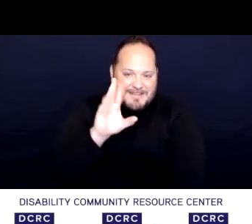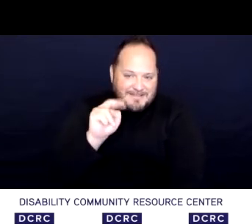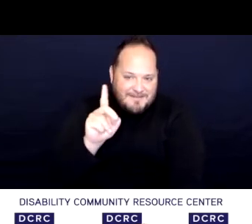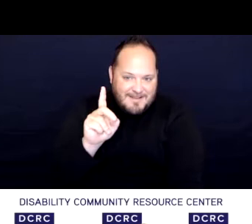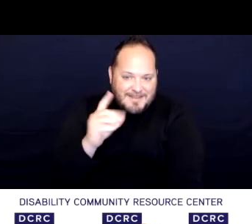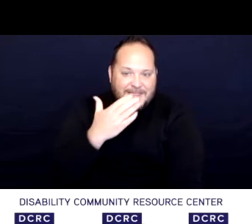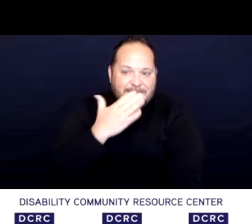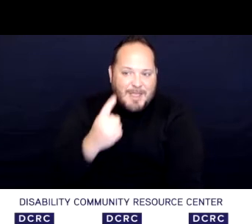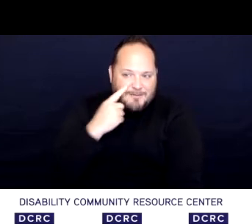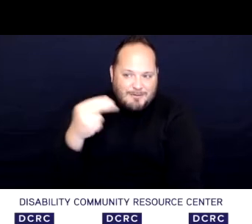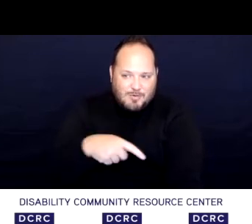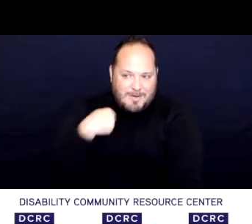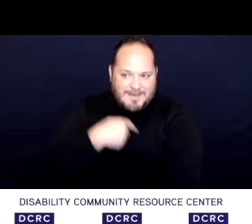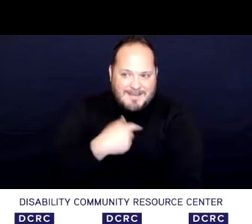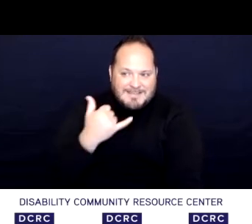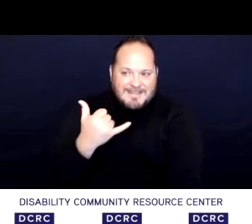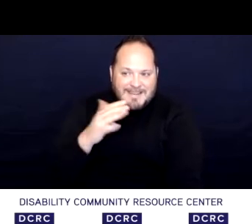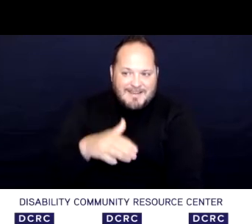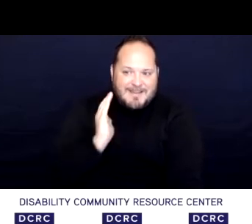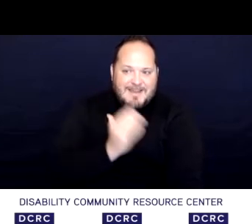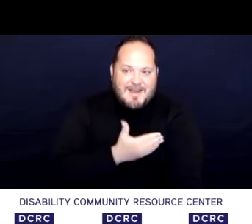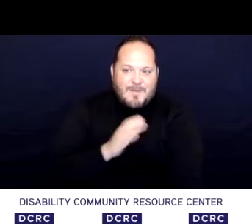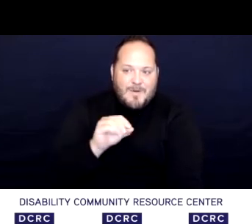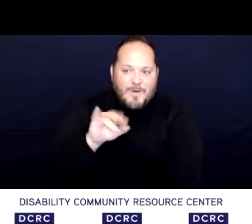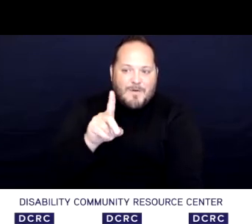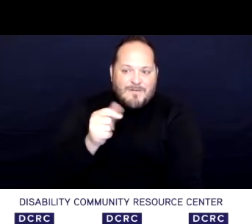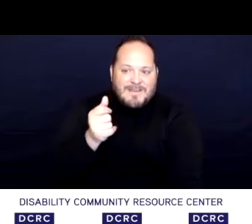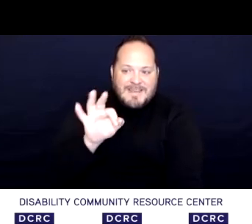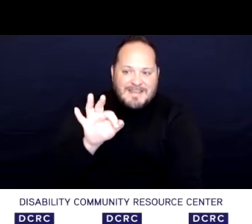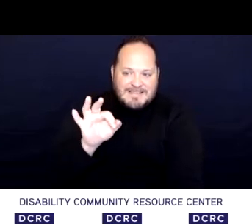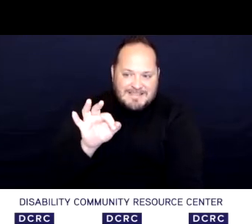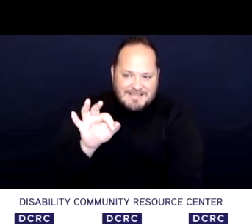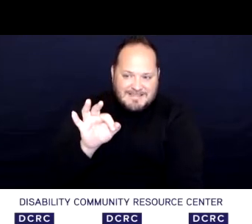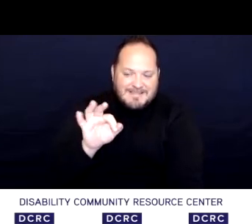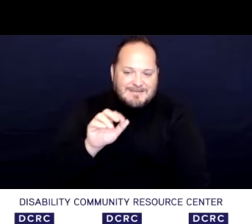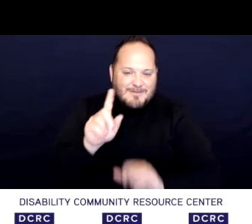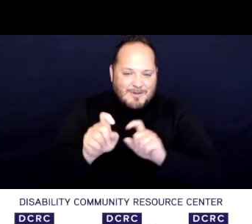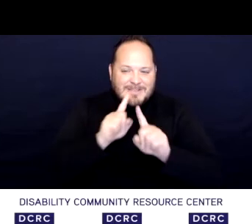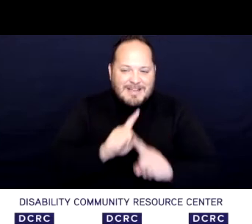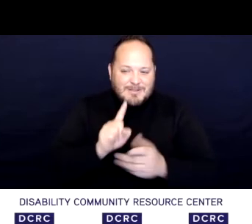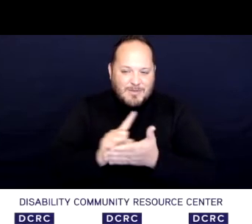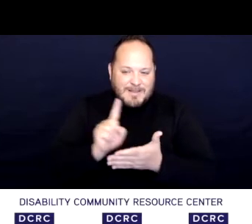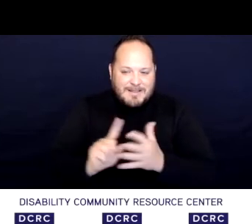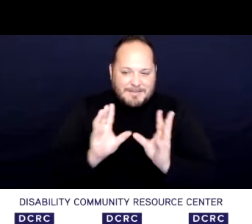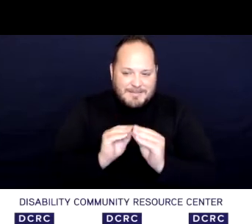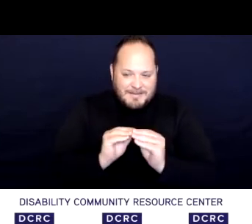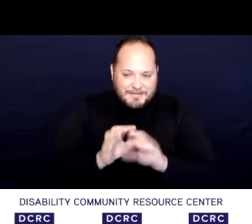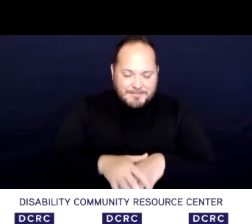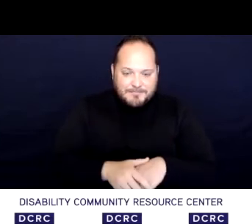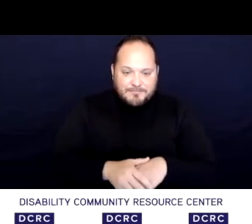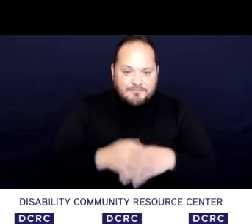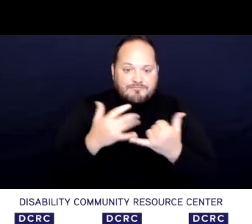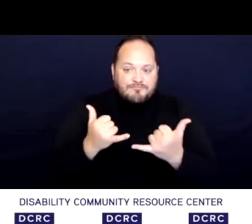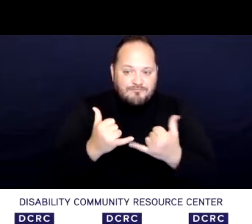you for joining us today on our COVID-19 questions and answers weekly meeting. Today, we're